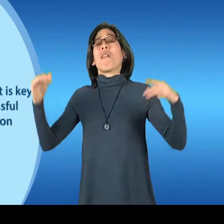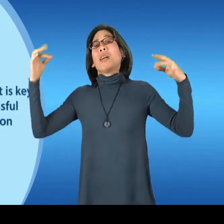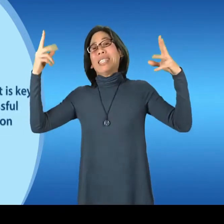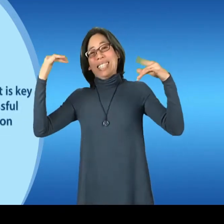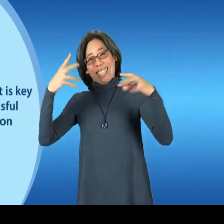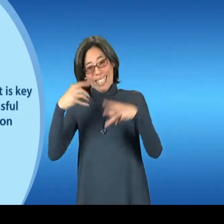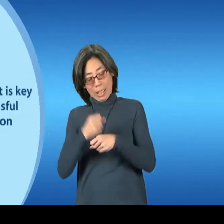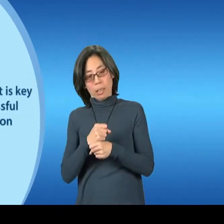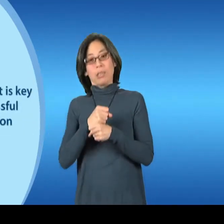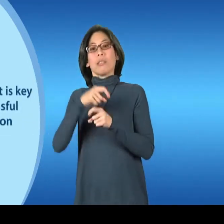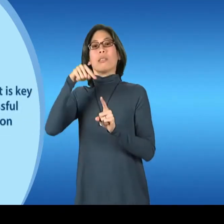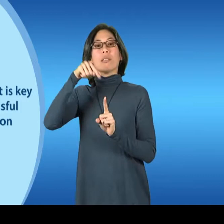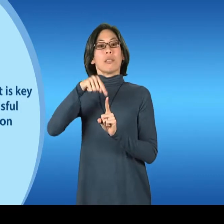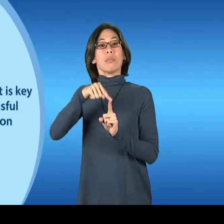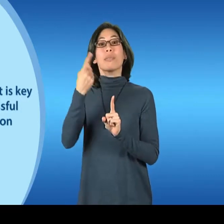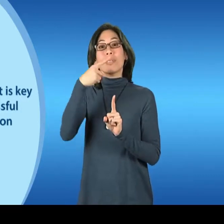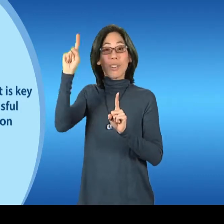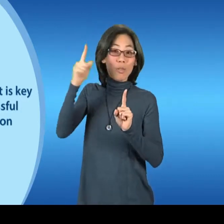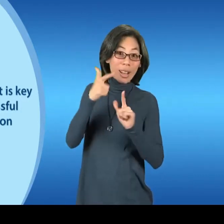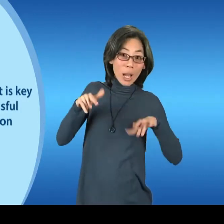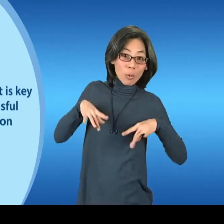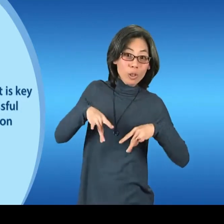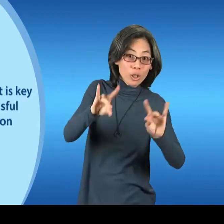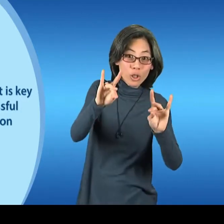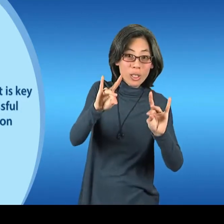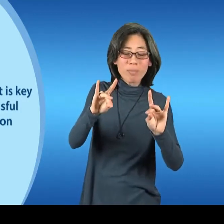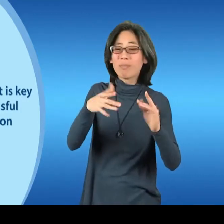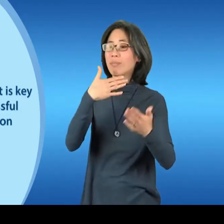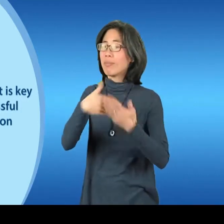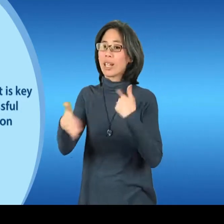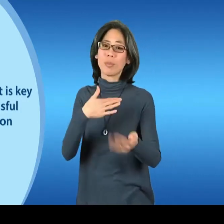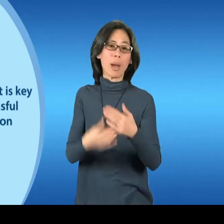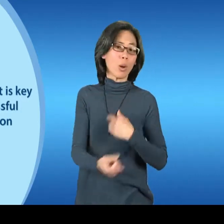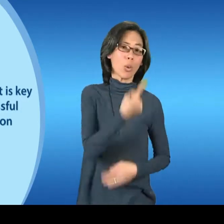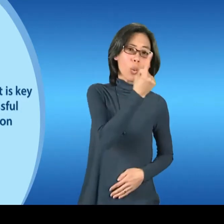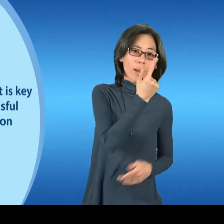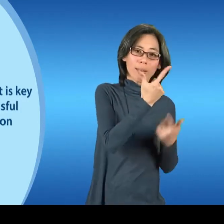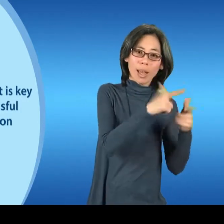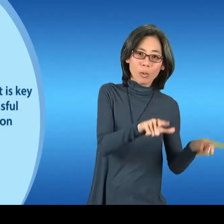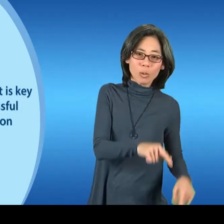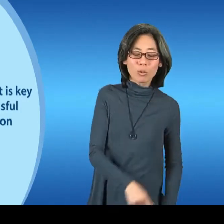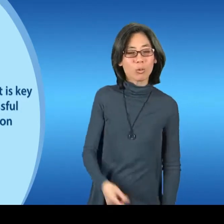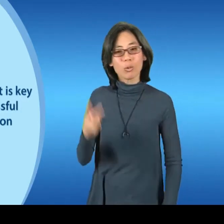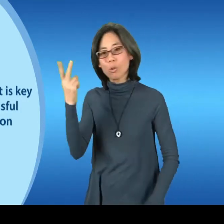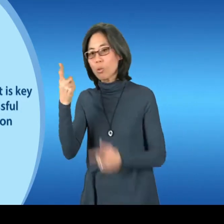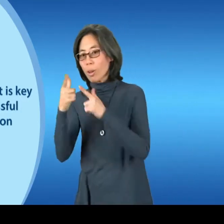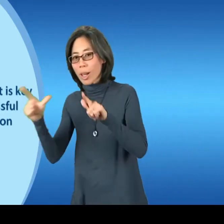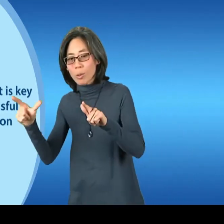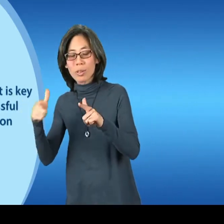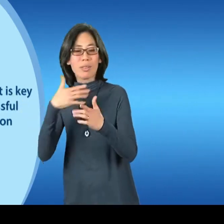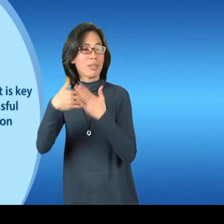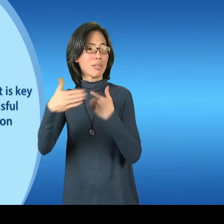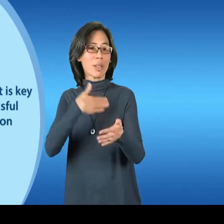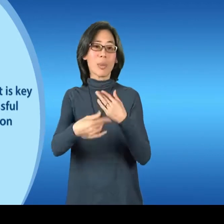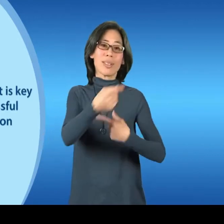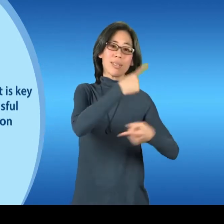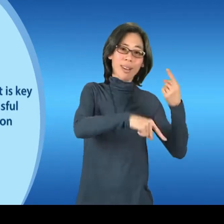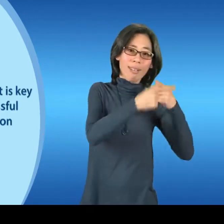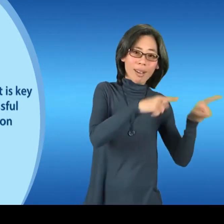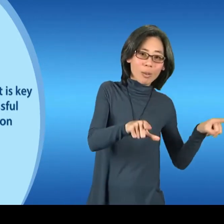So, in summary, language acquisition, whether it be in one language or two languages, whether it be for a sign language